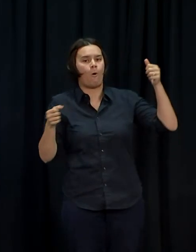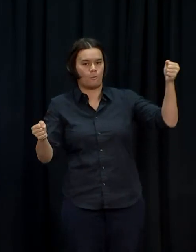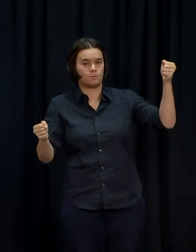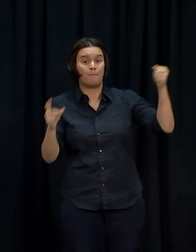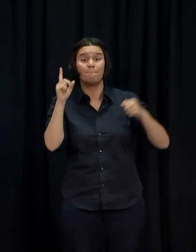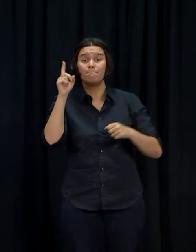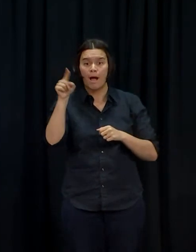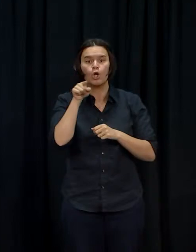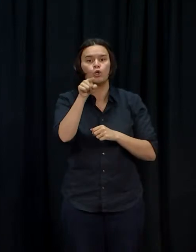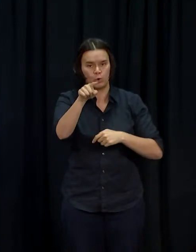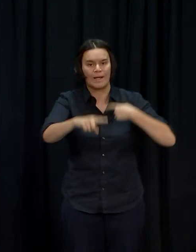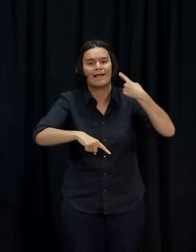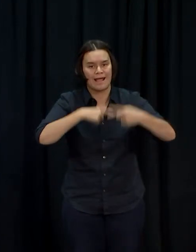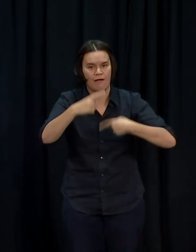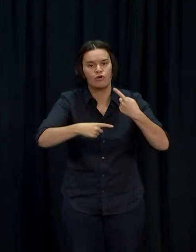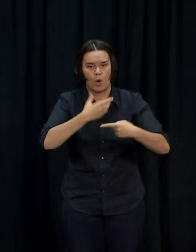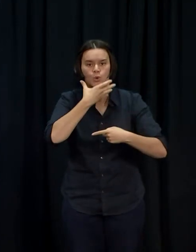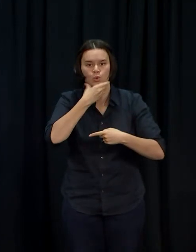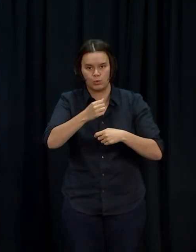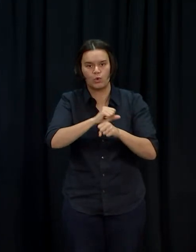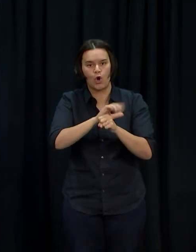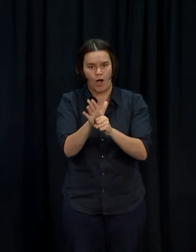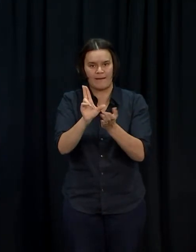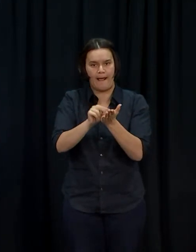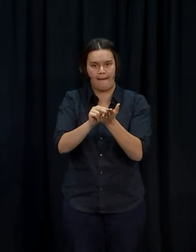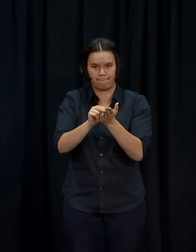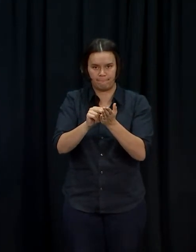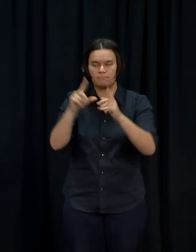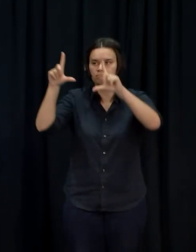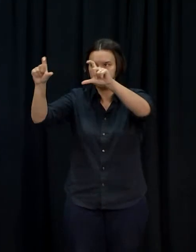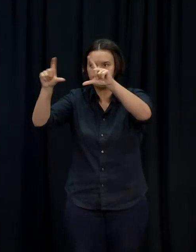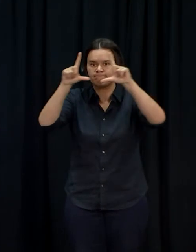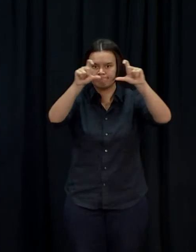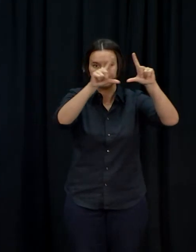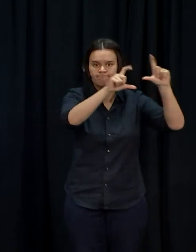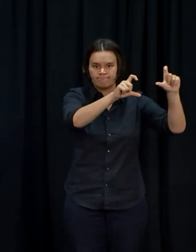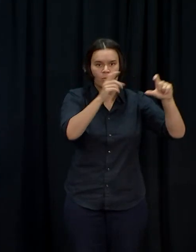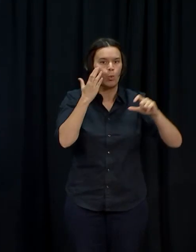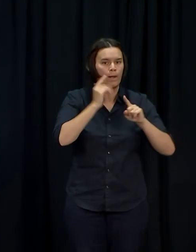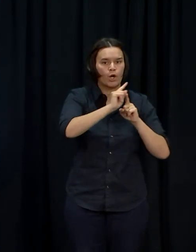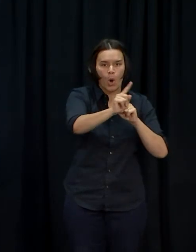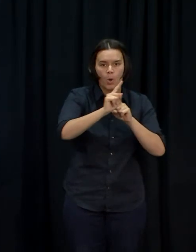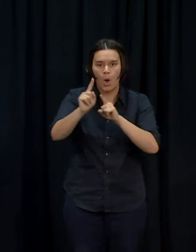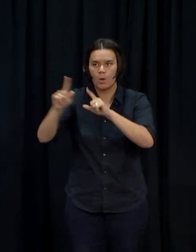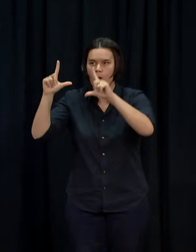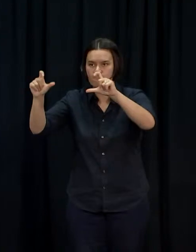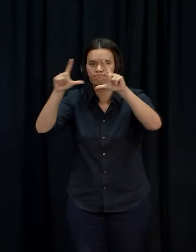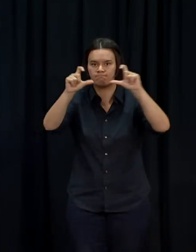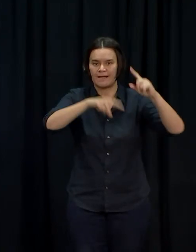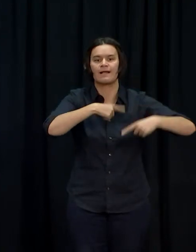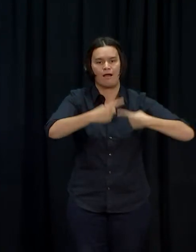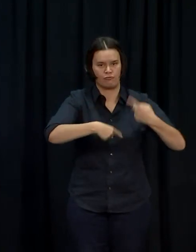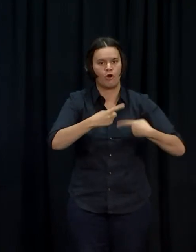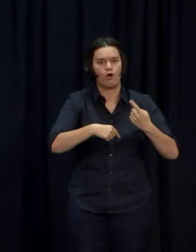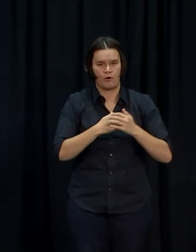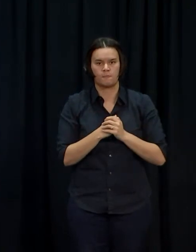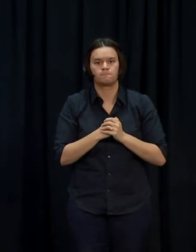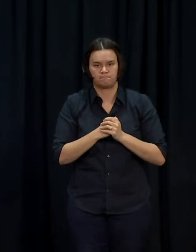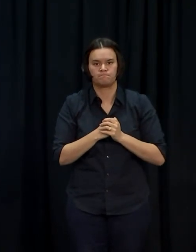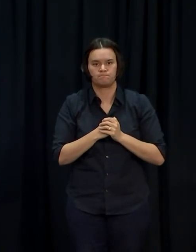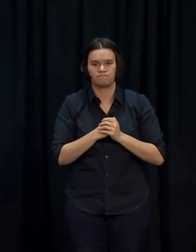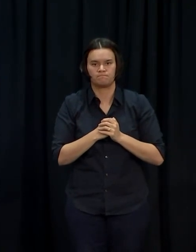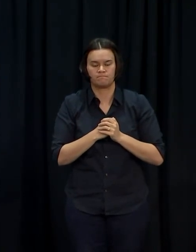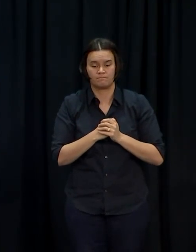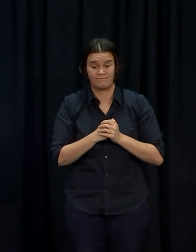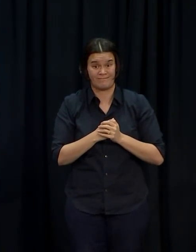sick, you can identify where you were. Public health units will be focused on managing the outbreak in very high-risk settings, such